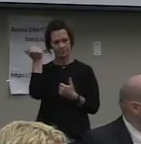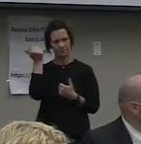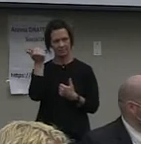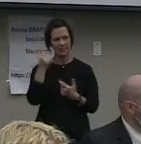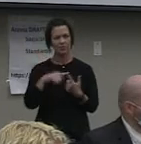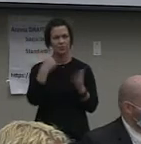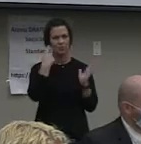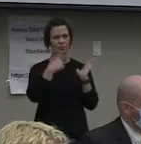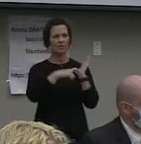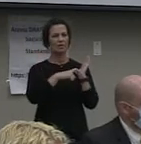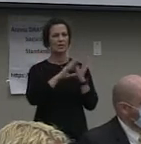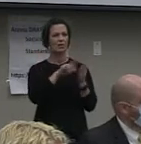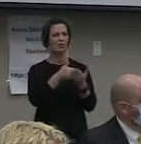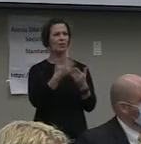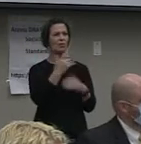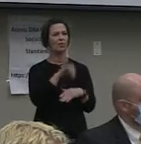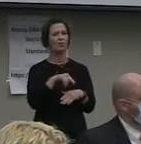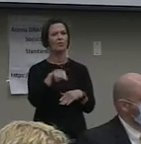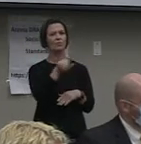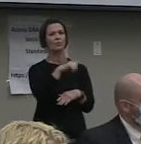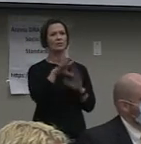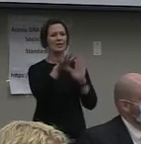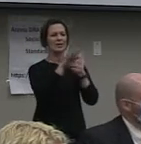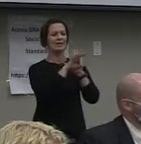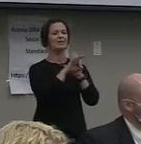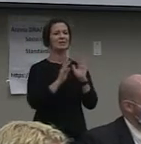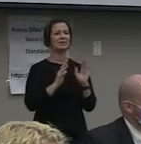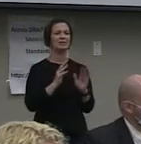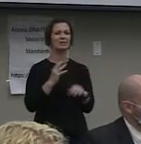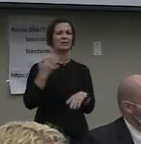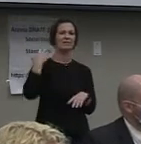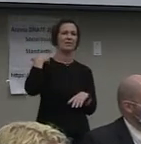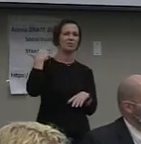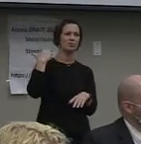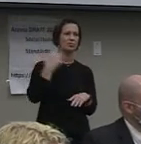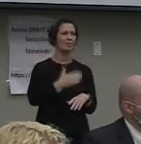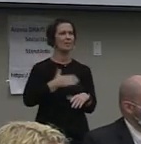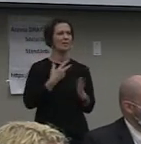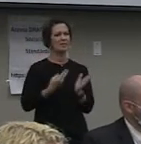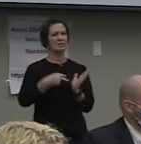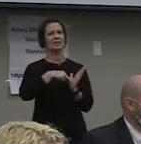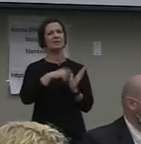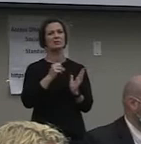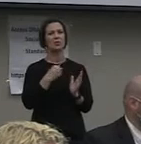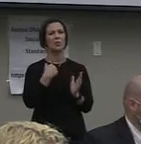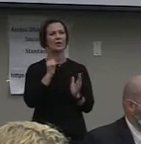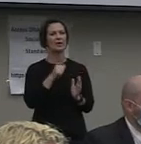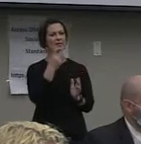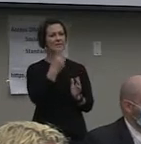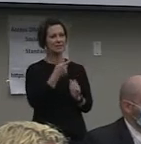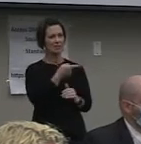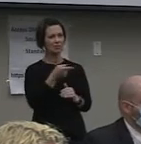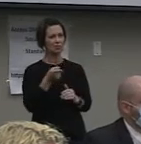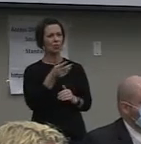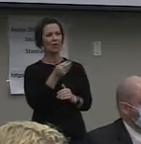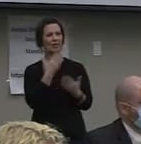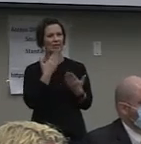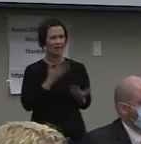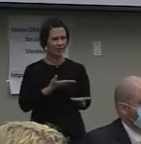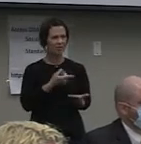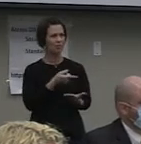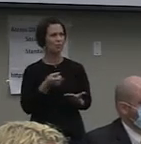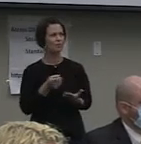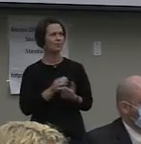think, recognize our elected officials. If you would, if you're an elected official, would you please stand so we can all see who you are and really thank you more personally.